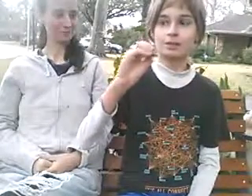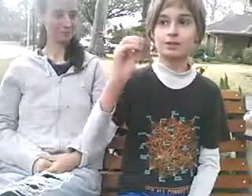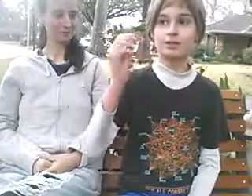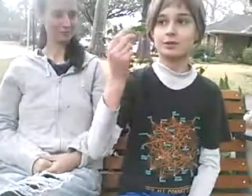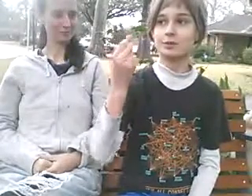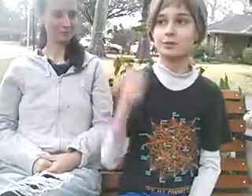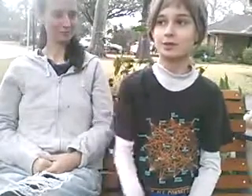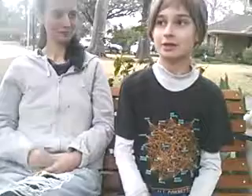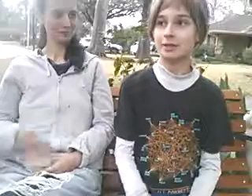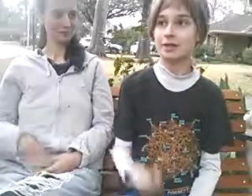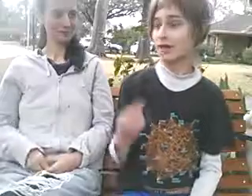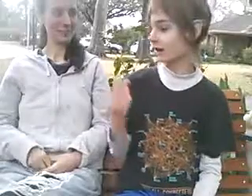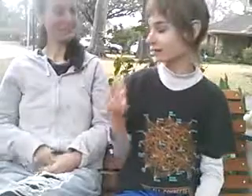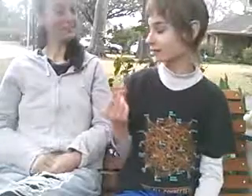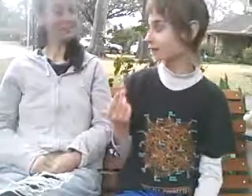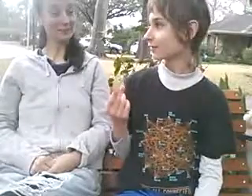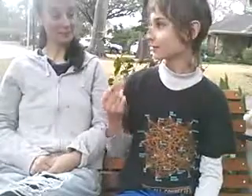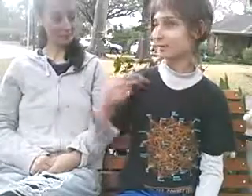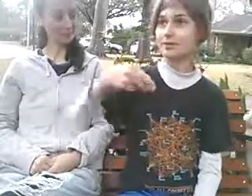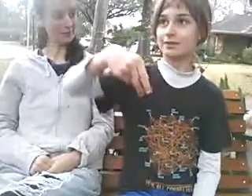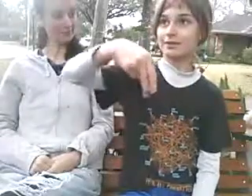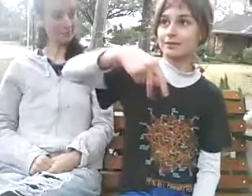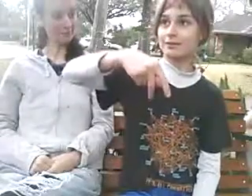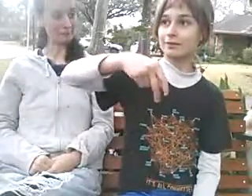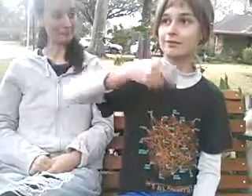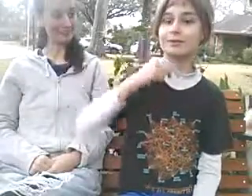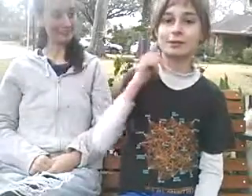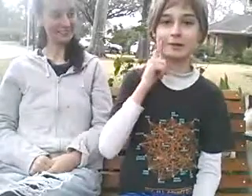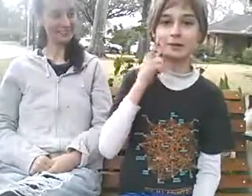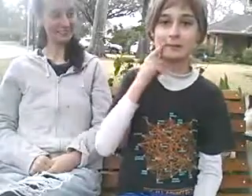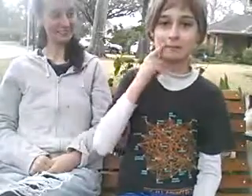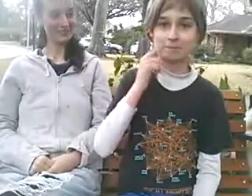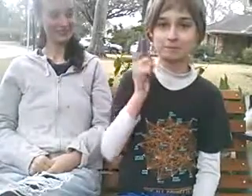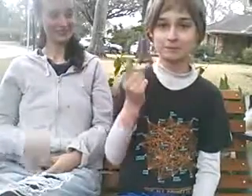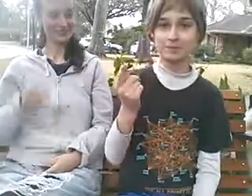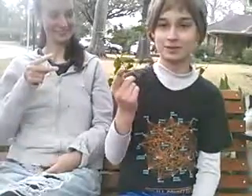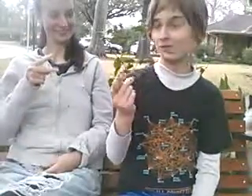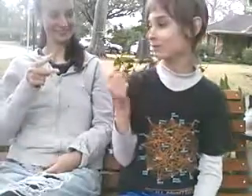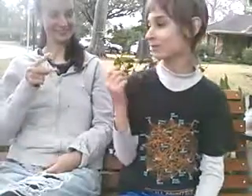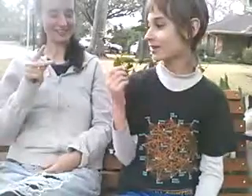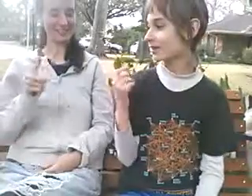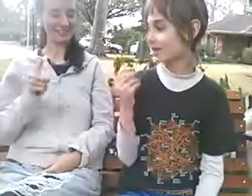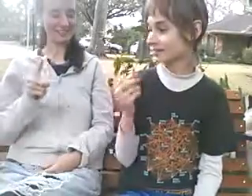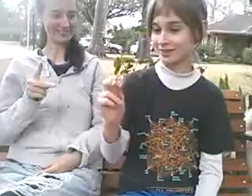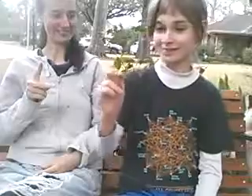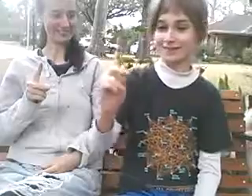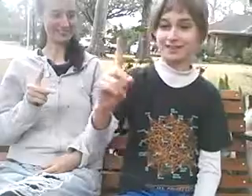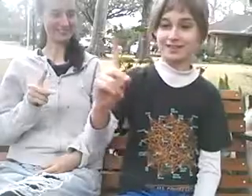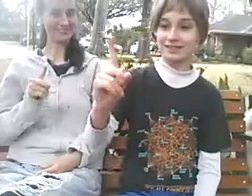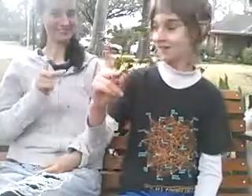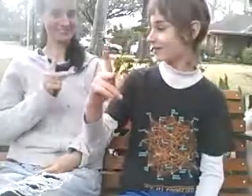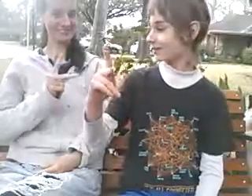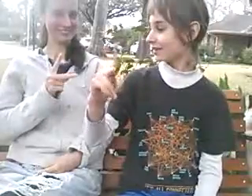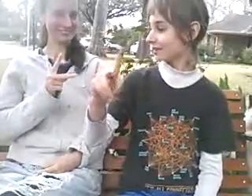P. What's P? P's a K. Oh, right? it's just like PP. Remember PP? Okay, so, no. It's like a K. Okay, so,